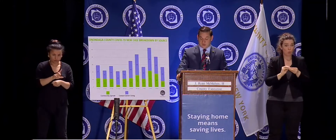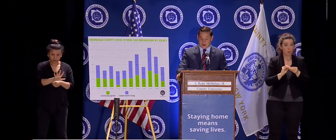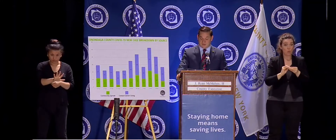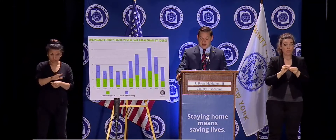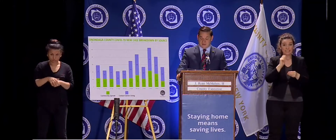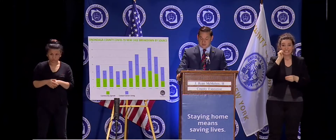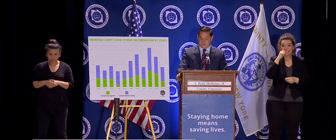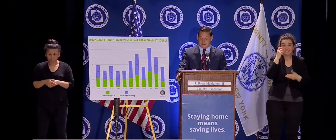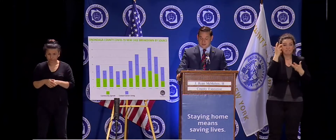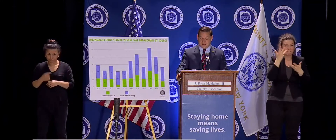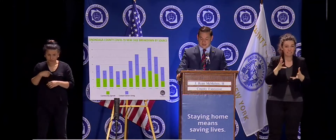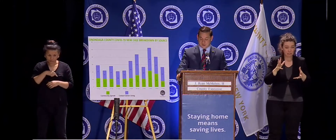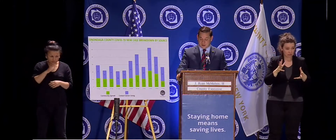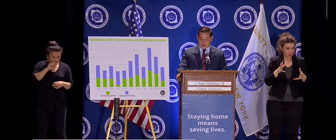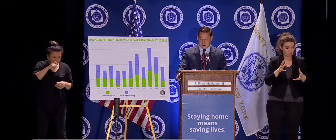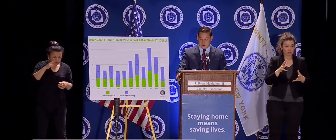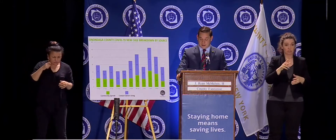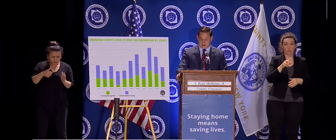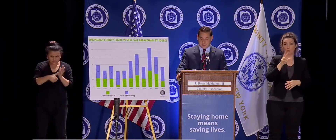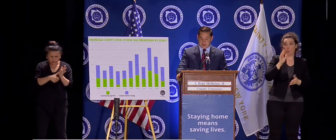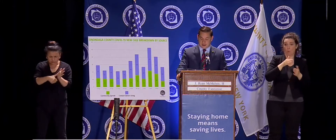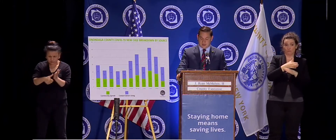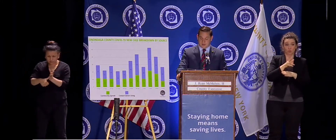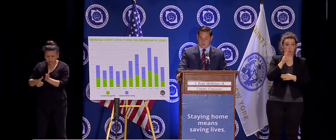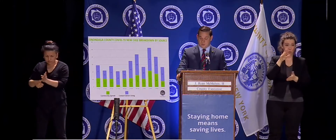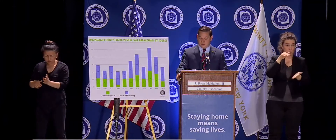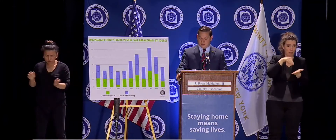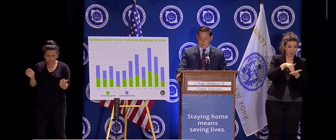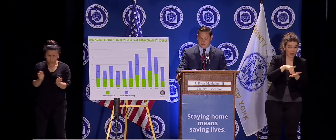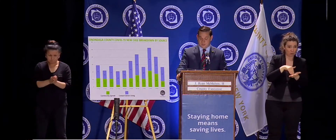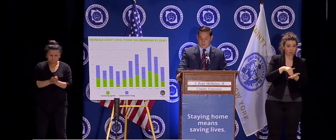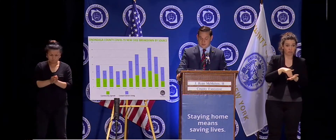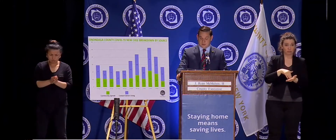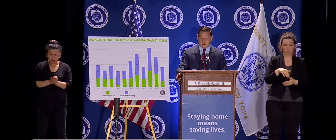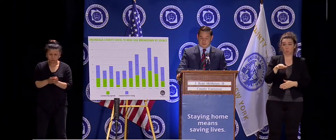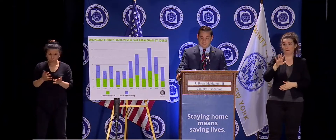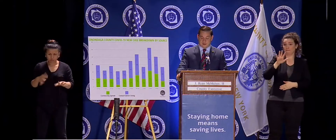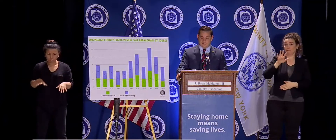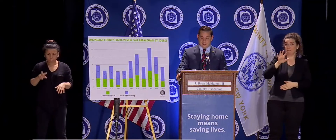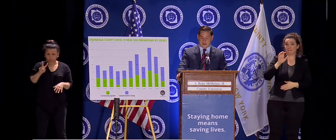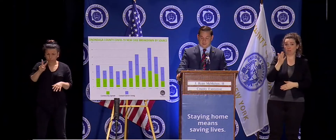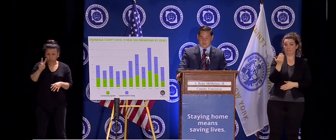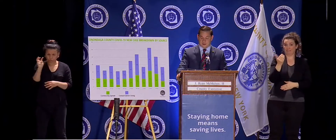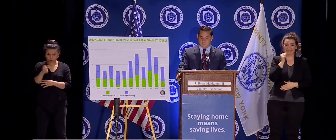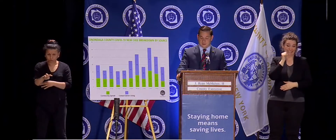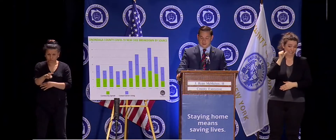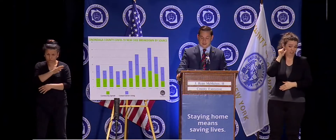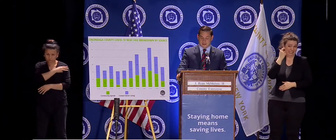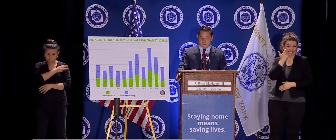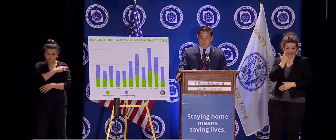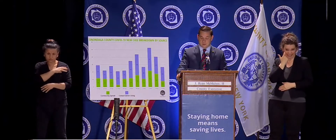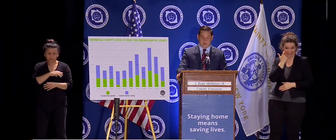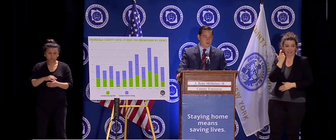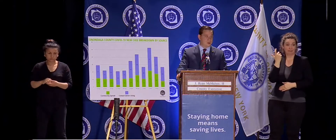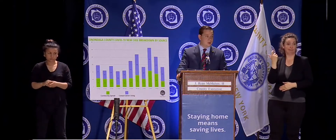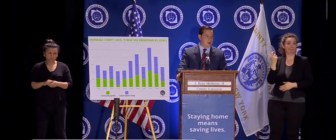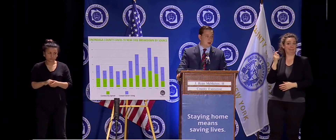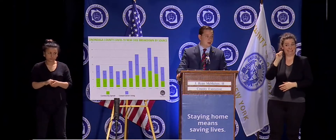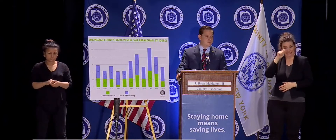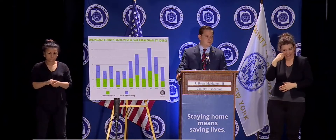We just had 515 yesterday, and I know 75 or 80% of those at least